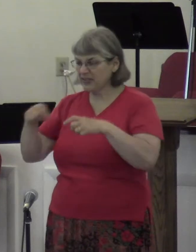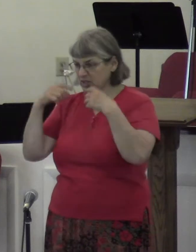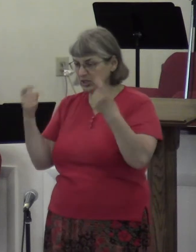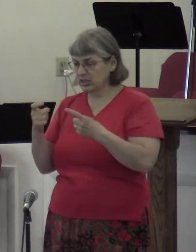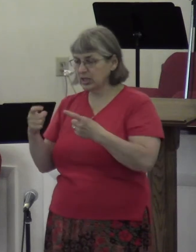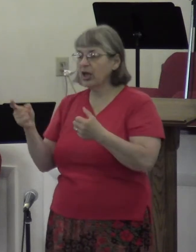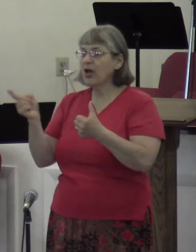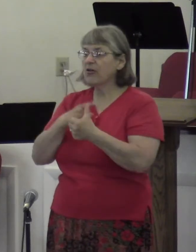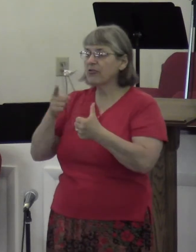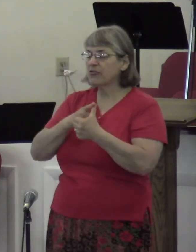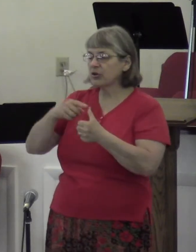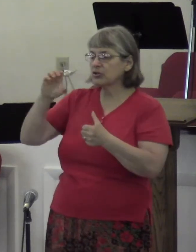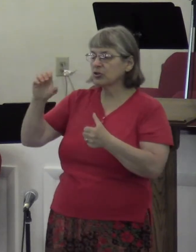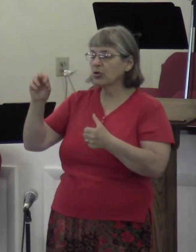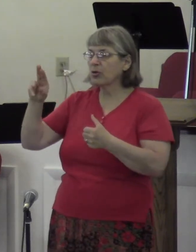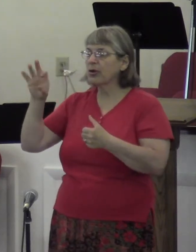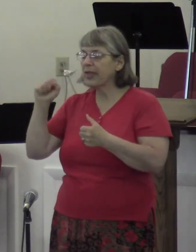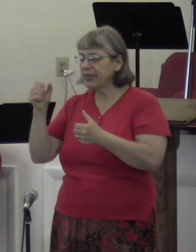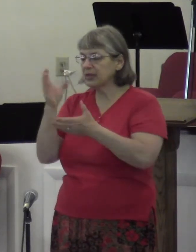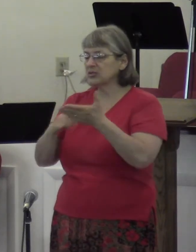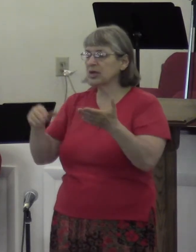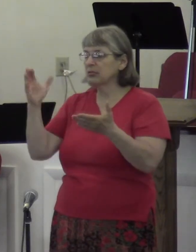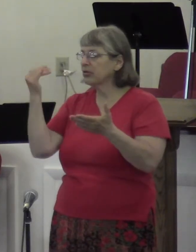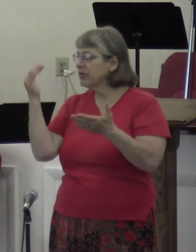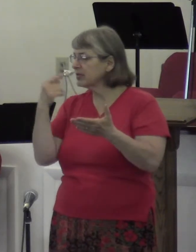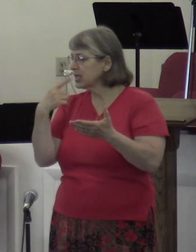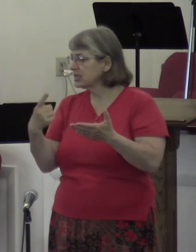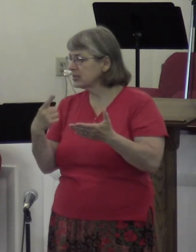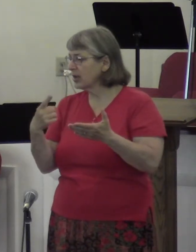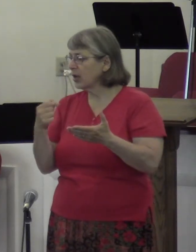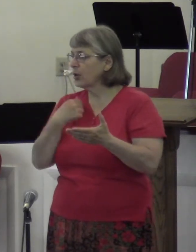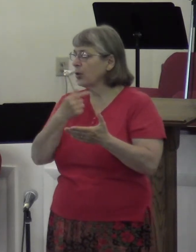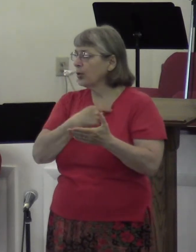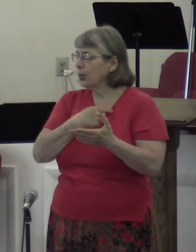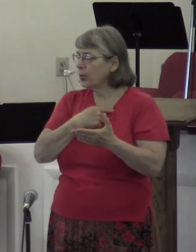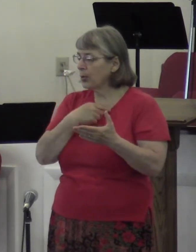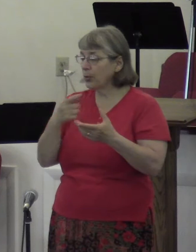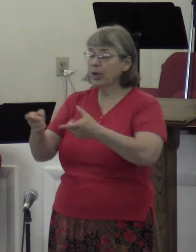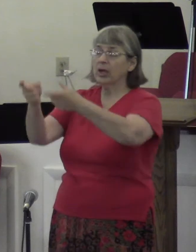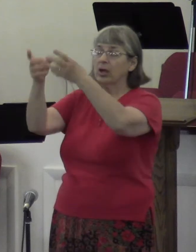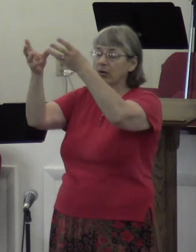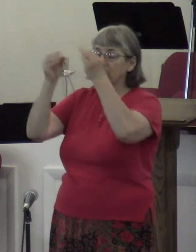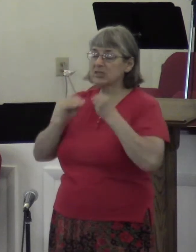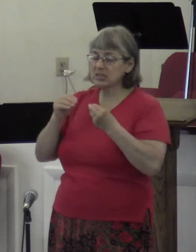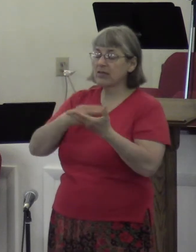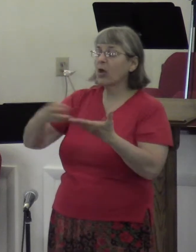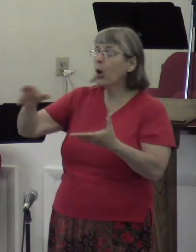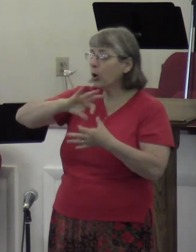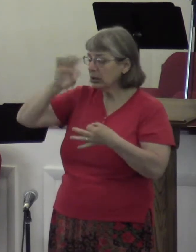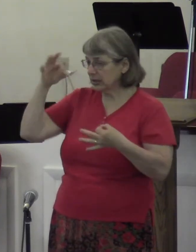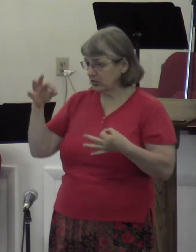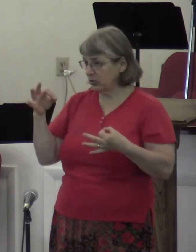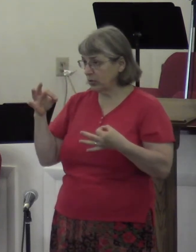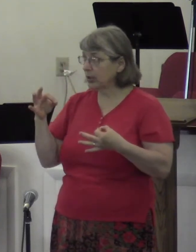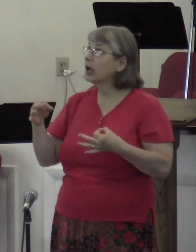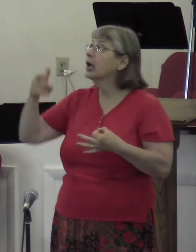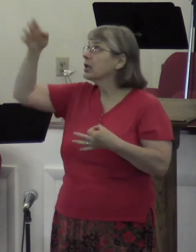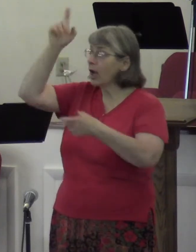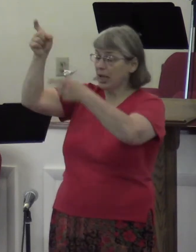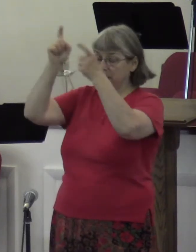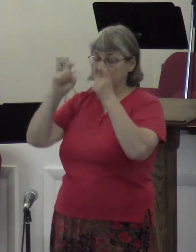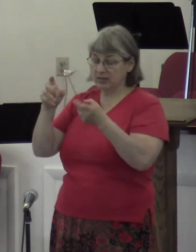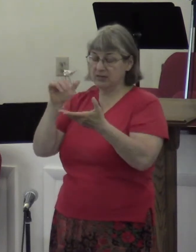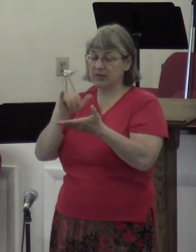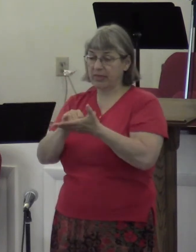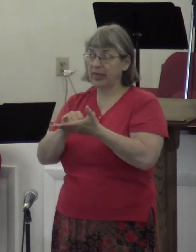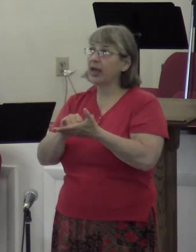1 Corinthians 15 says that we have been given the Holy Spirit, and God then gives